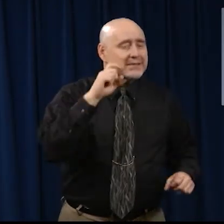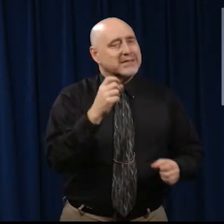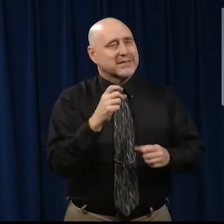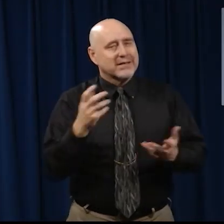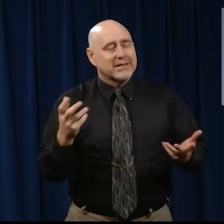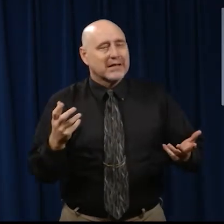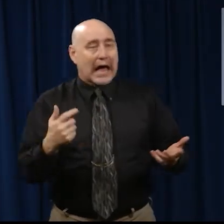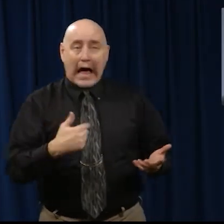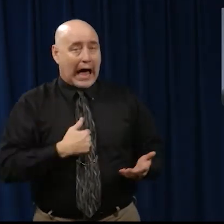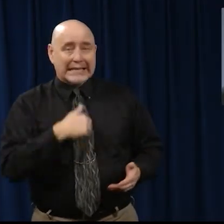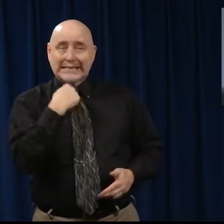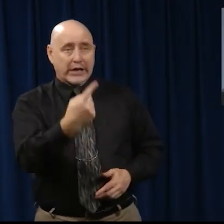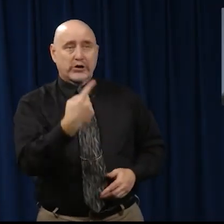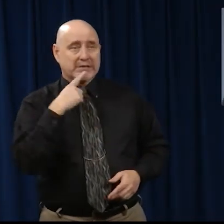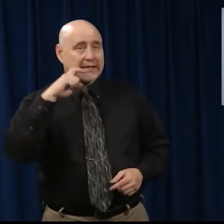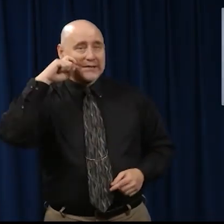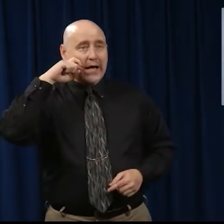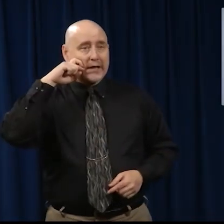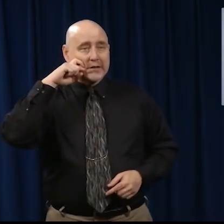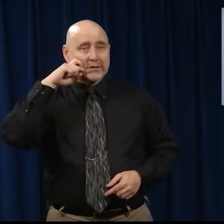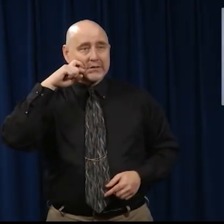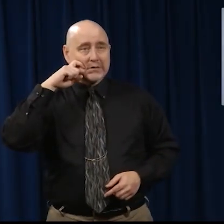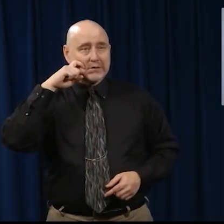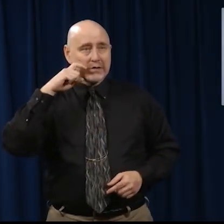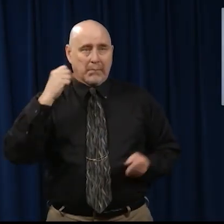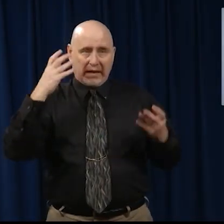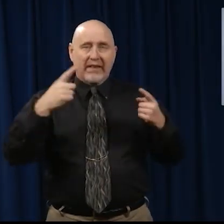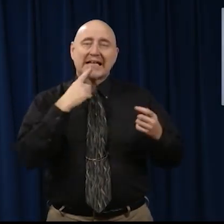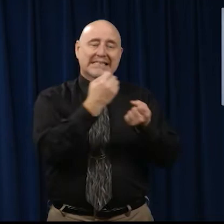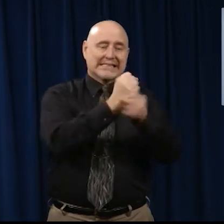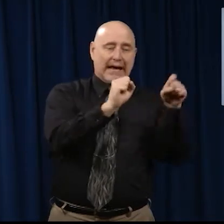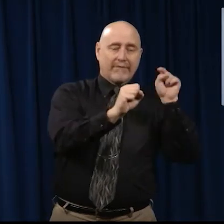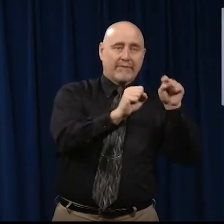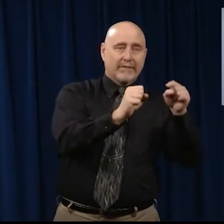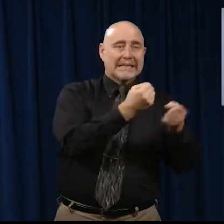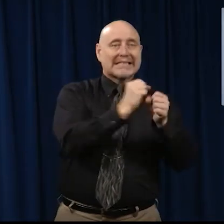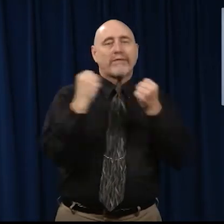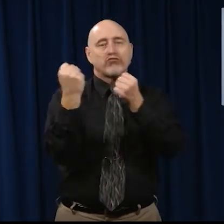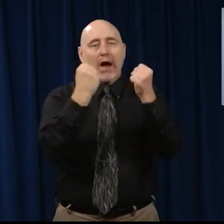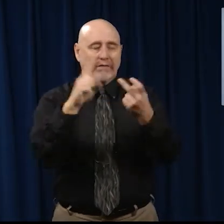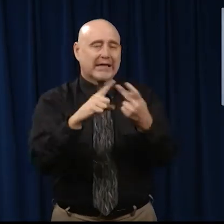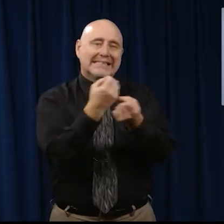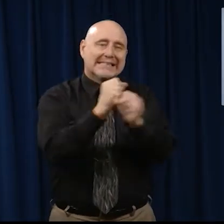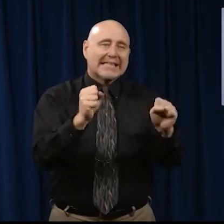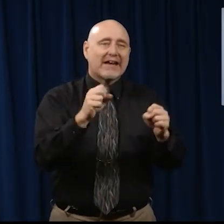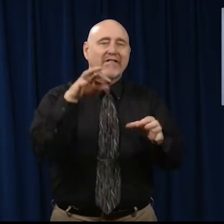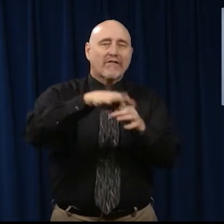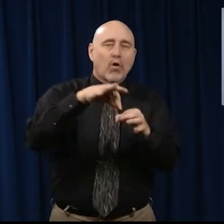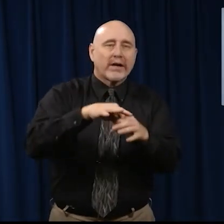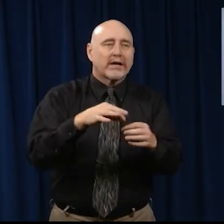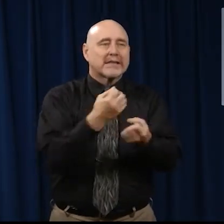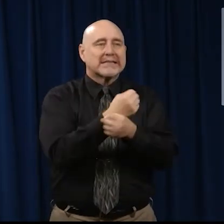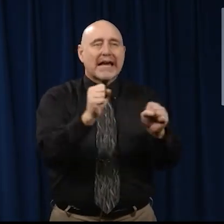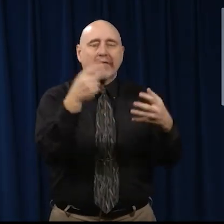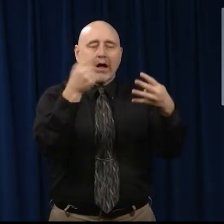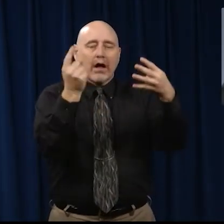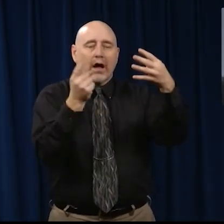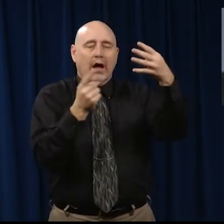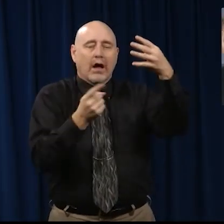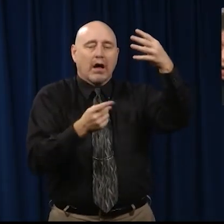Safe sex. Now, I didn't tell you to say sex. There are lots of things that can be safe. Safe driving, safe boating, safe, all